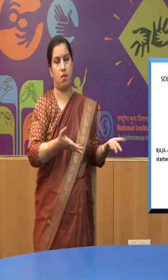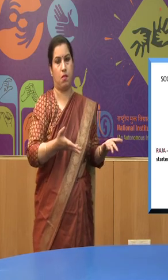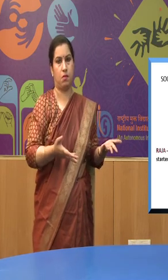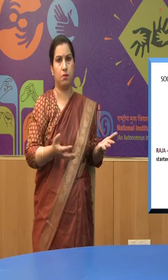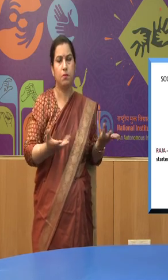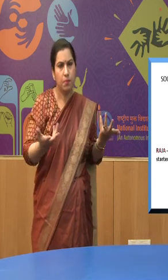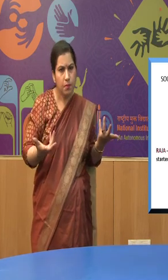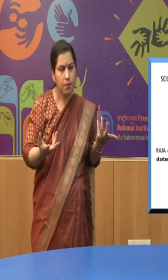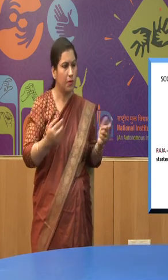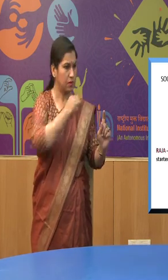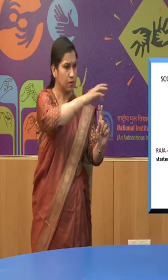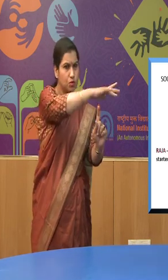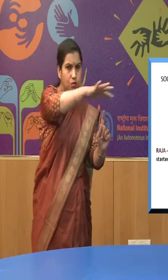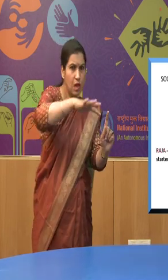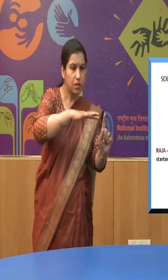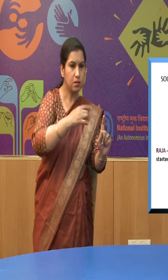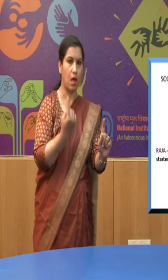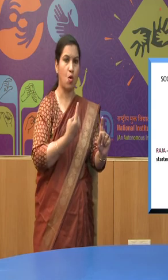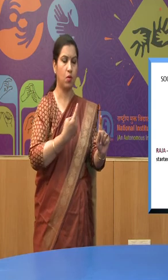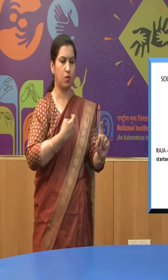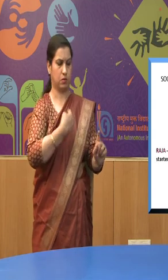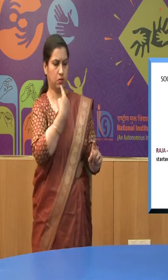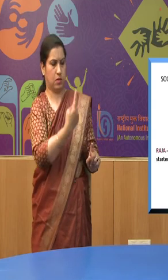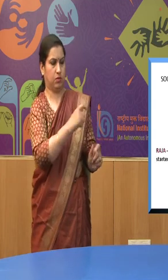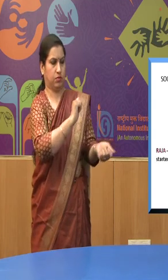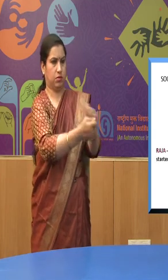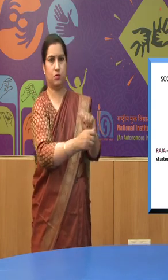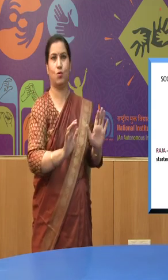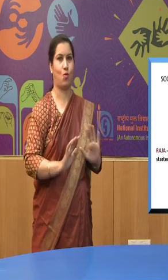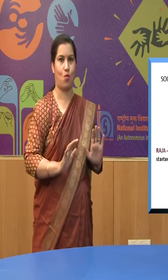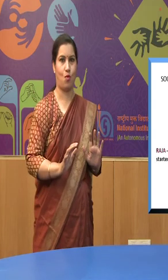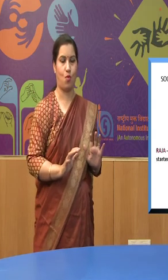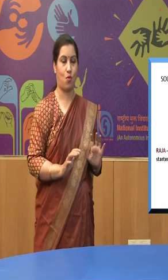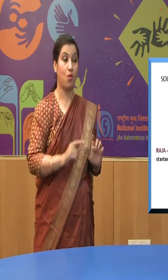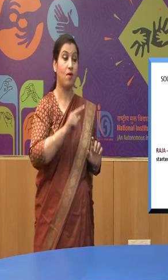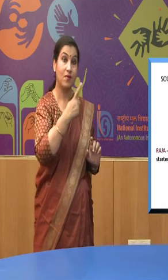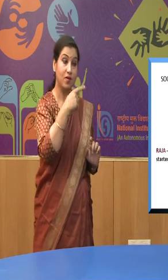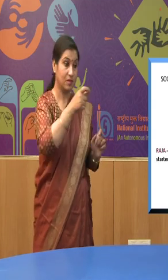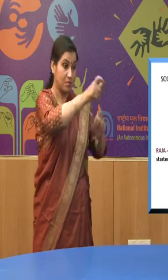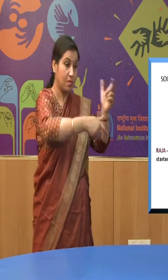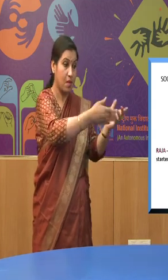as no change in the society is possible without changing the religion.